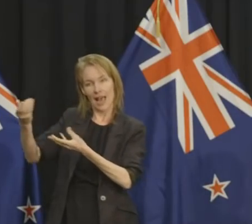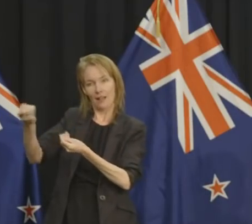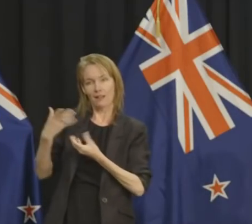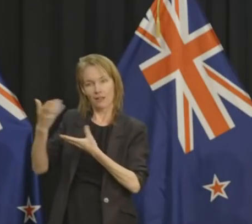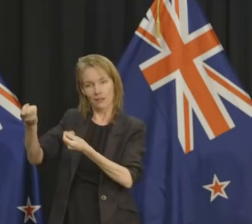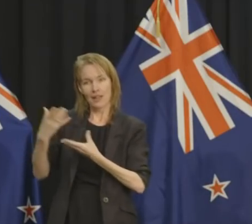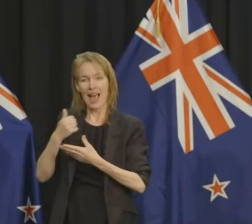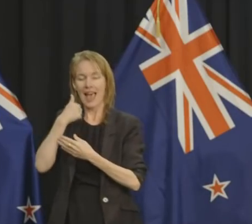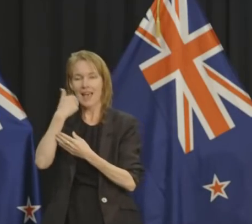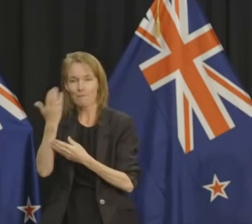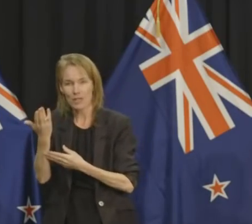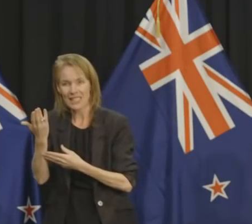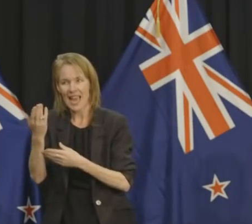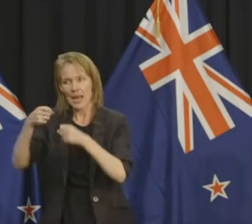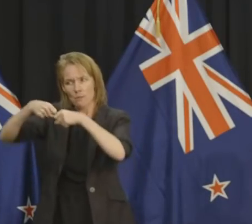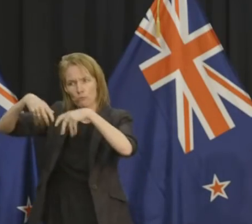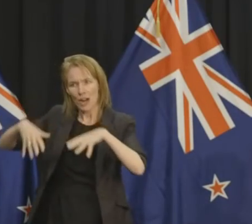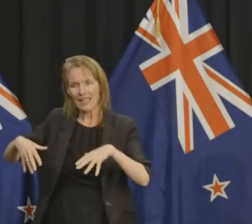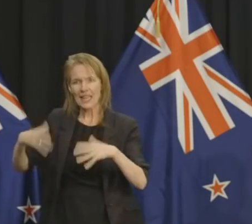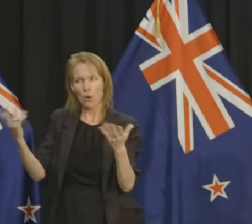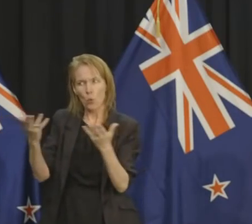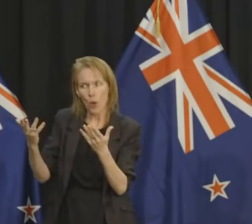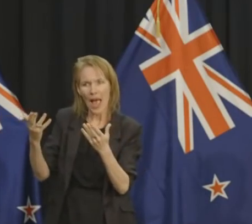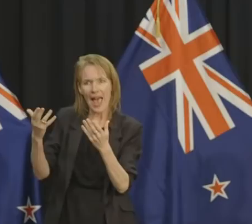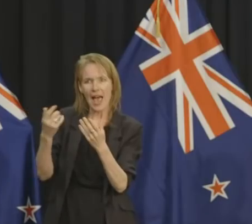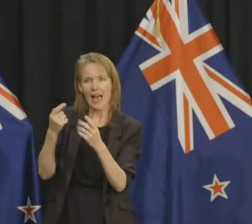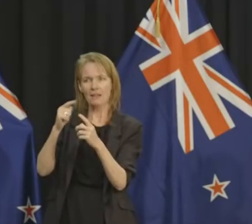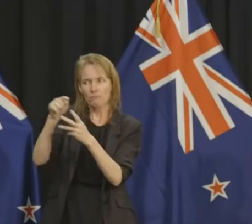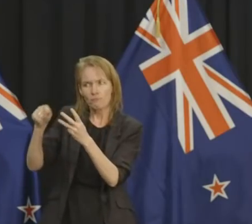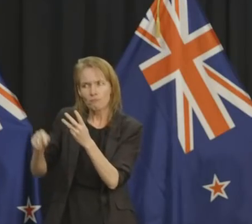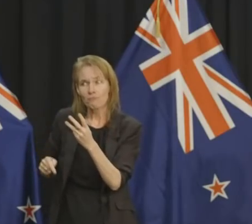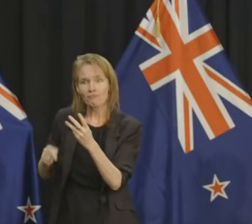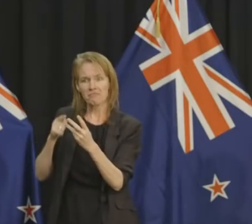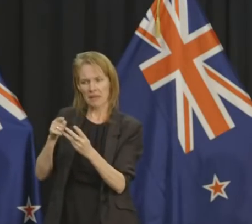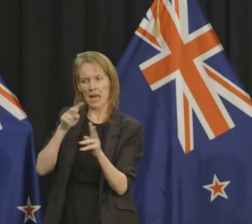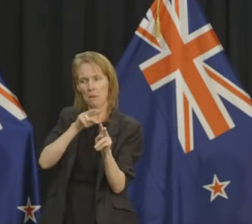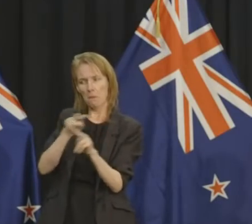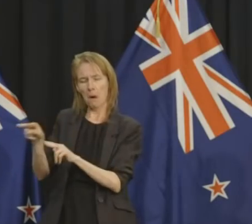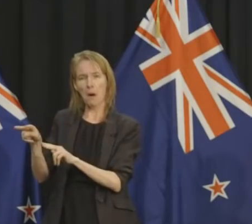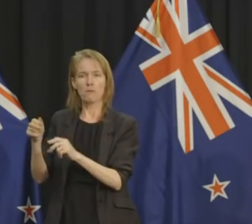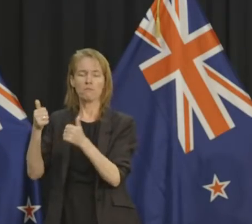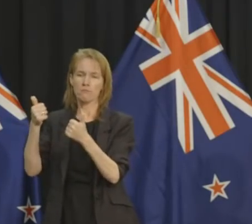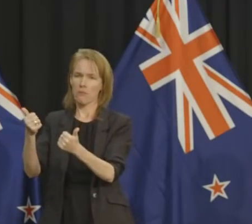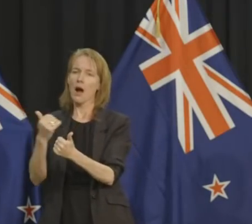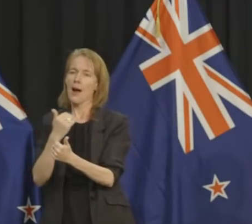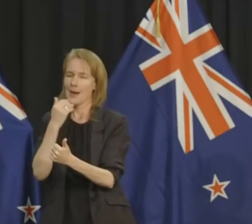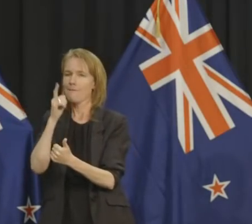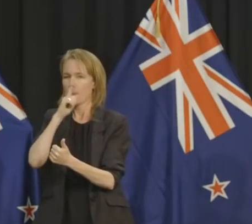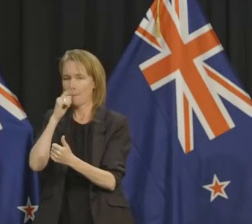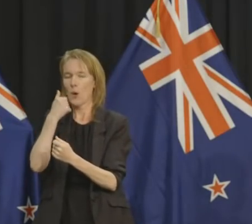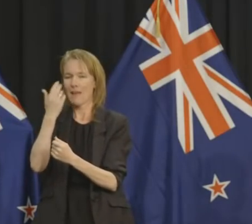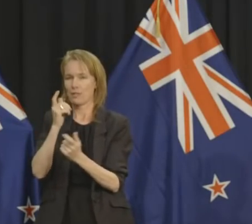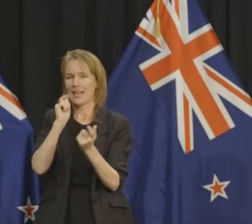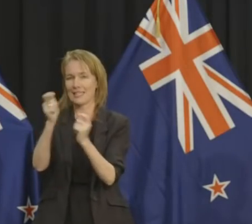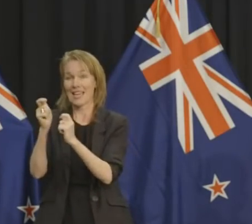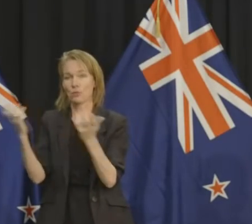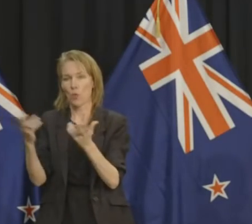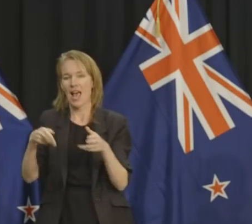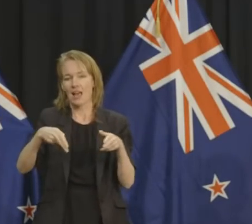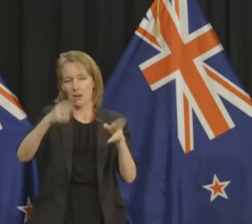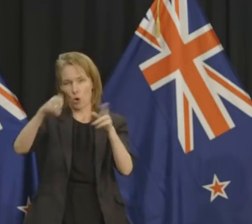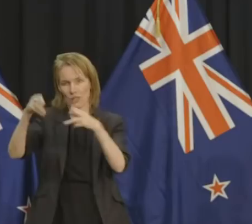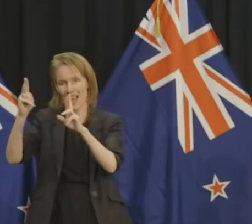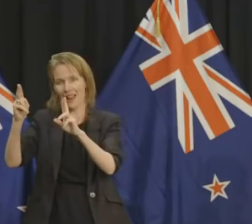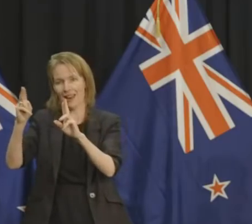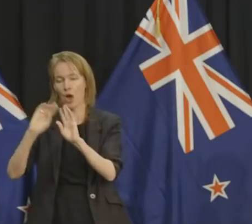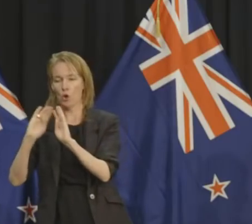on a daily basis and the breakdown of that suggests that an appropriate number of people are being tested each day in managed isolation and